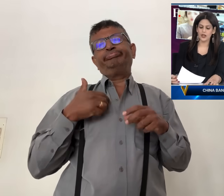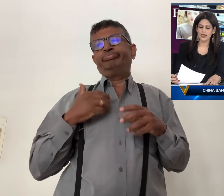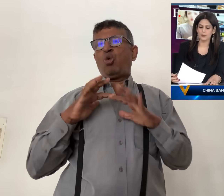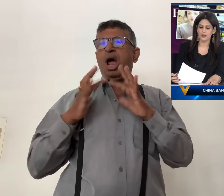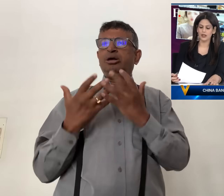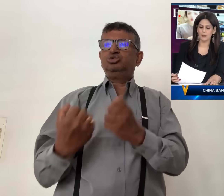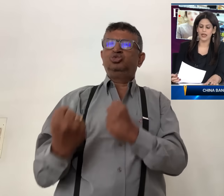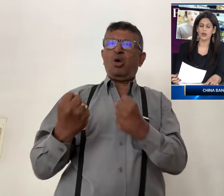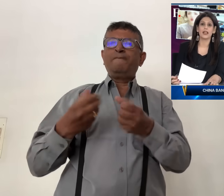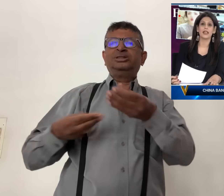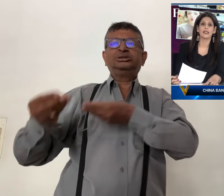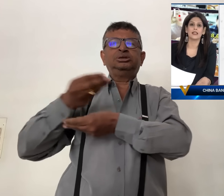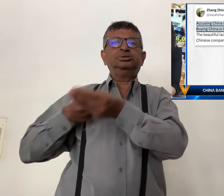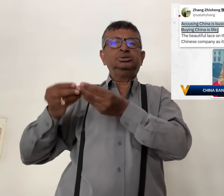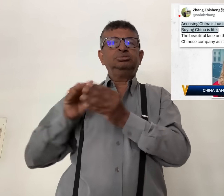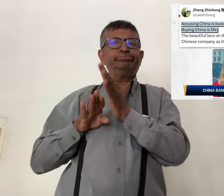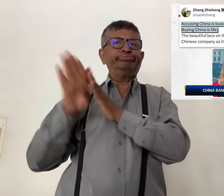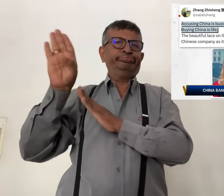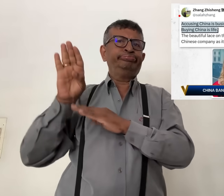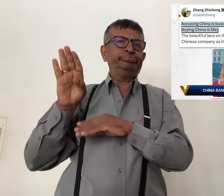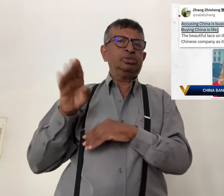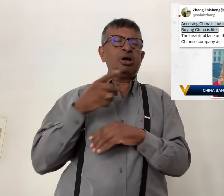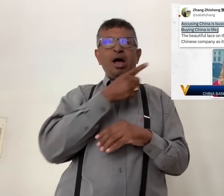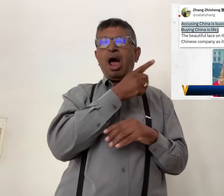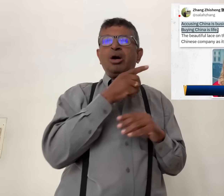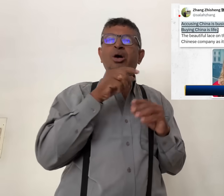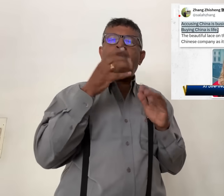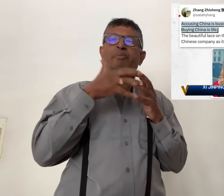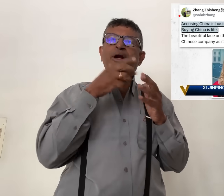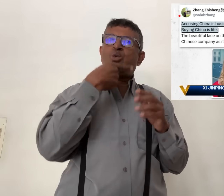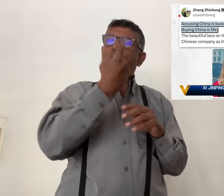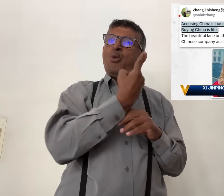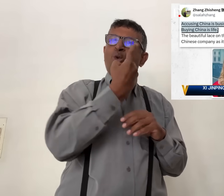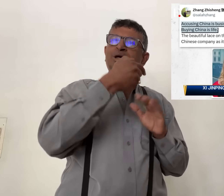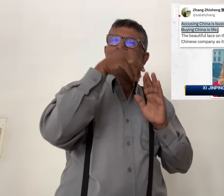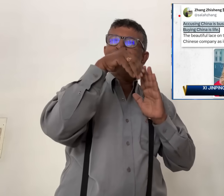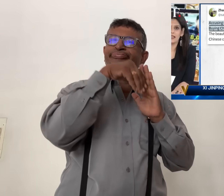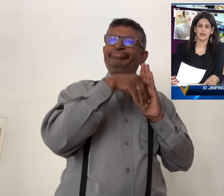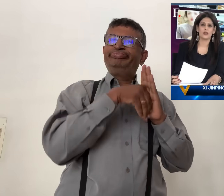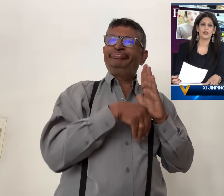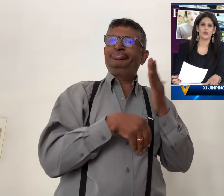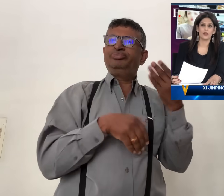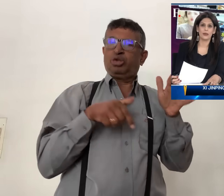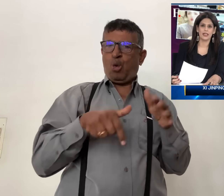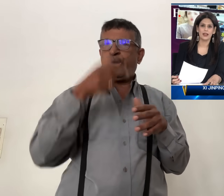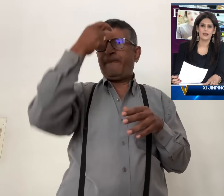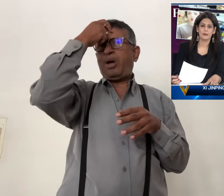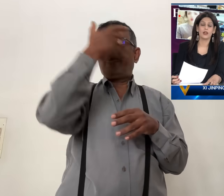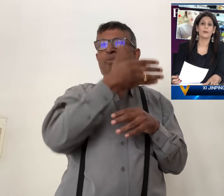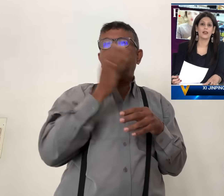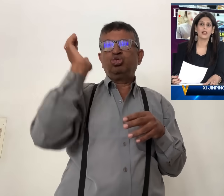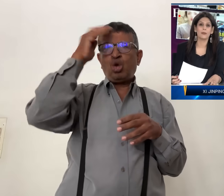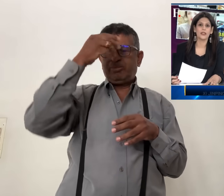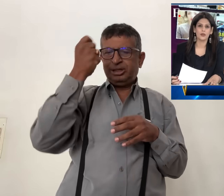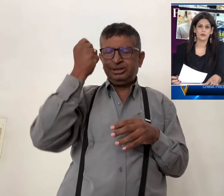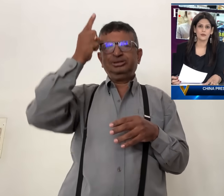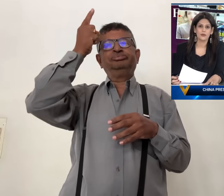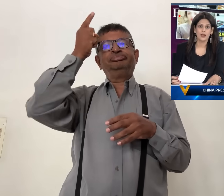China is business, buying China is life. So the attacks are coming from all sides, not just on social media, but on American companies too. They